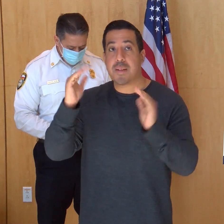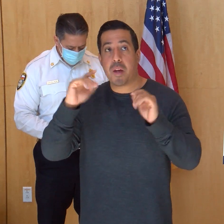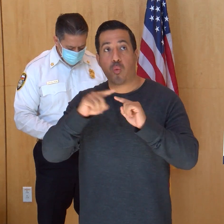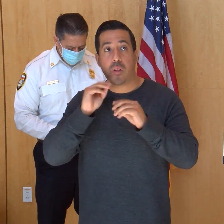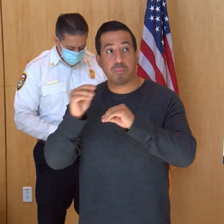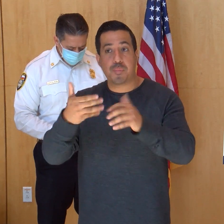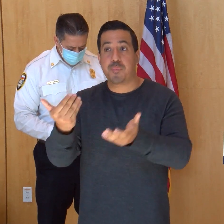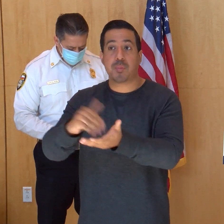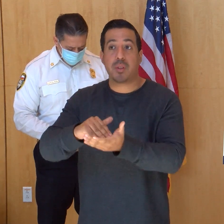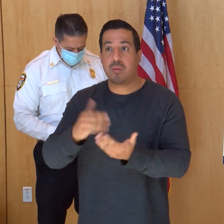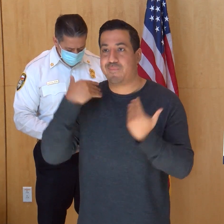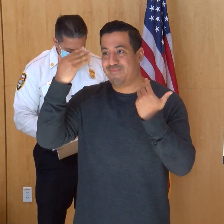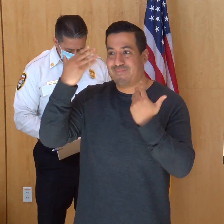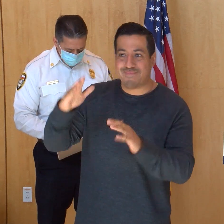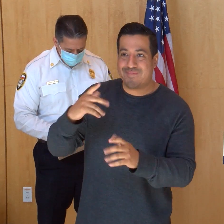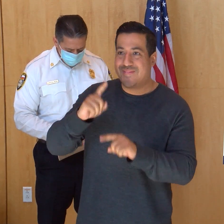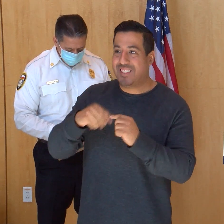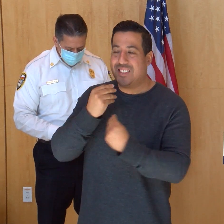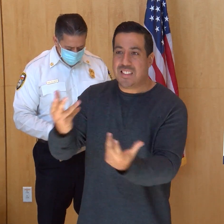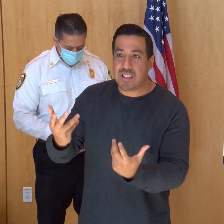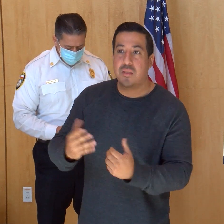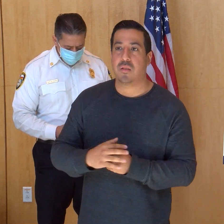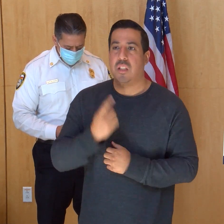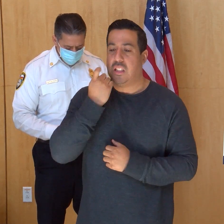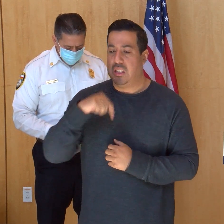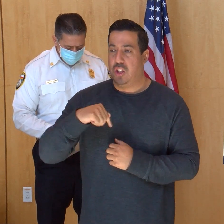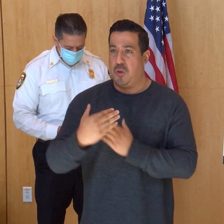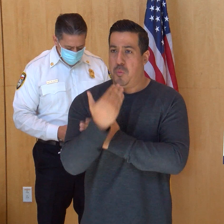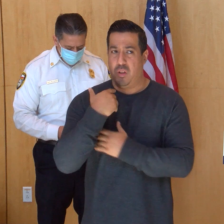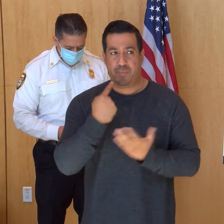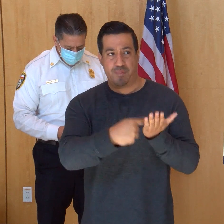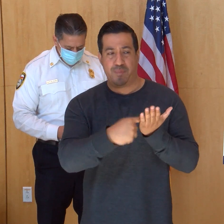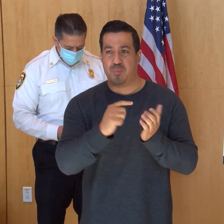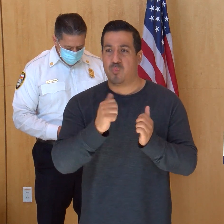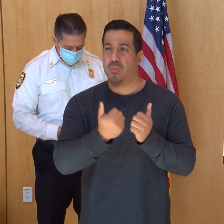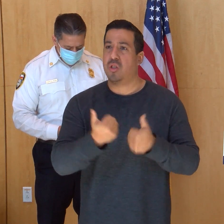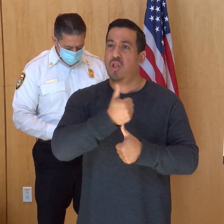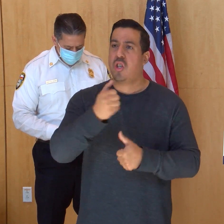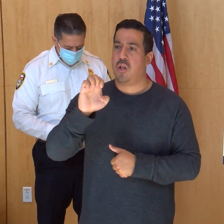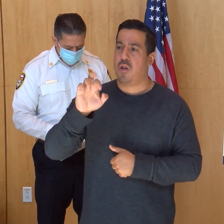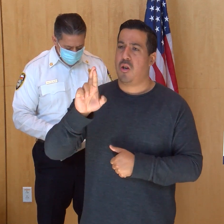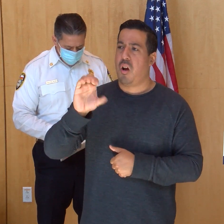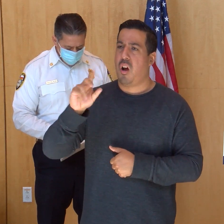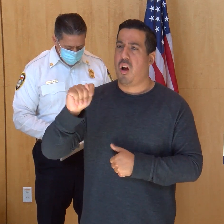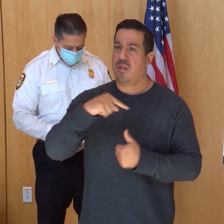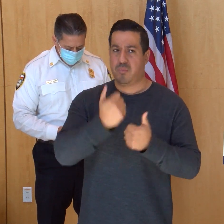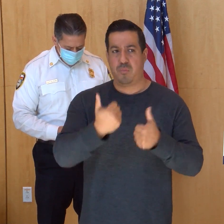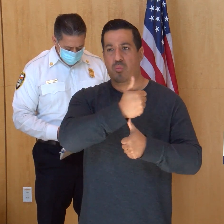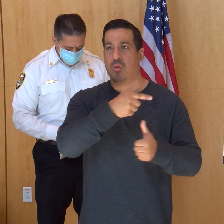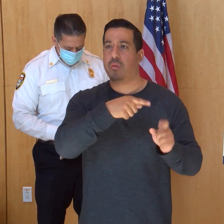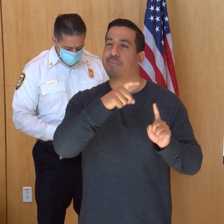be restored. I had a conversation this morning with the head of ERCOT. ERCOT is